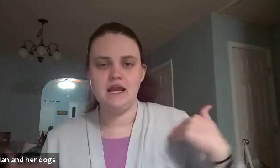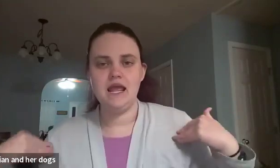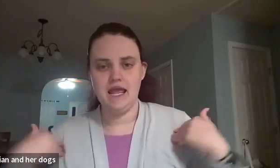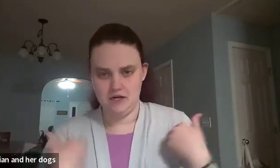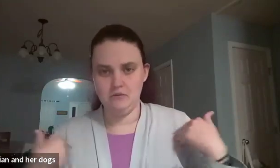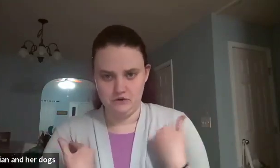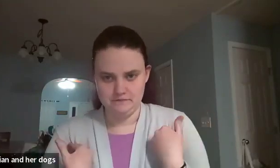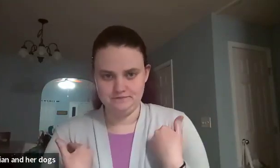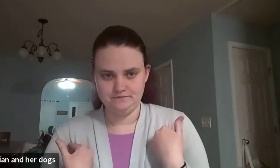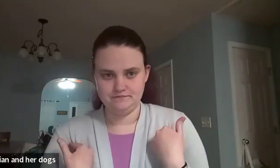favorite animal.